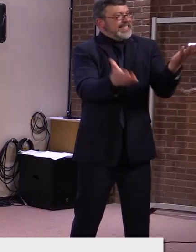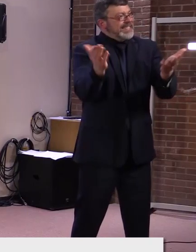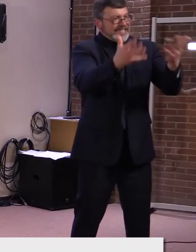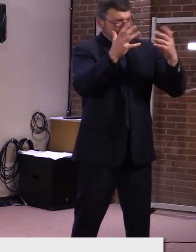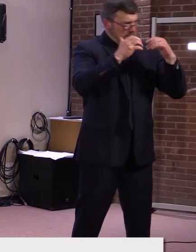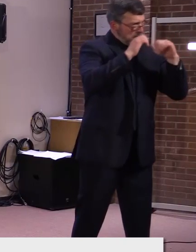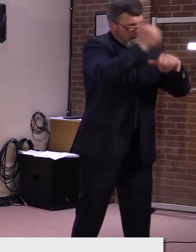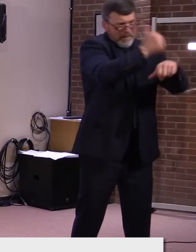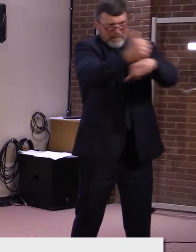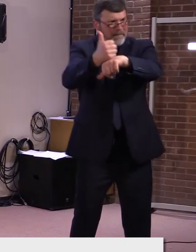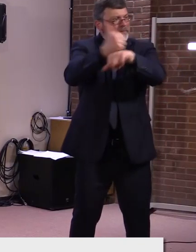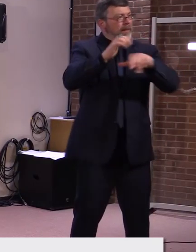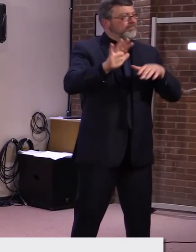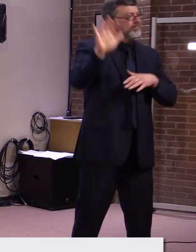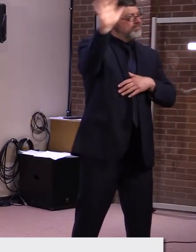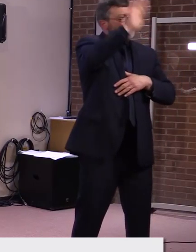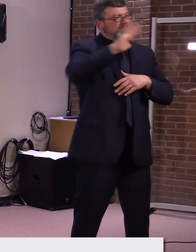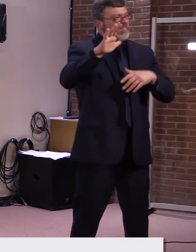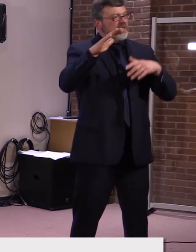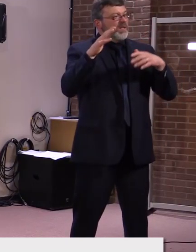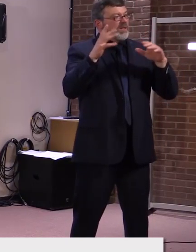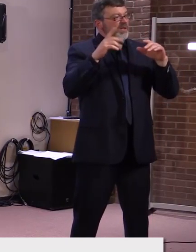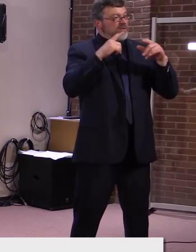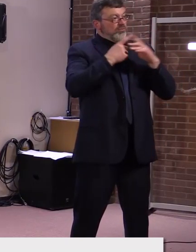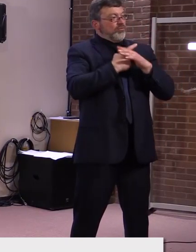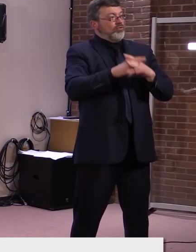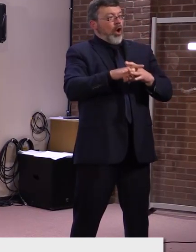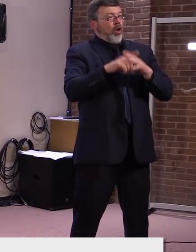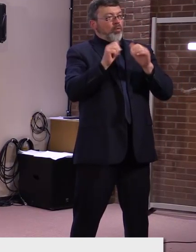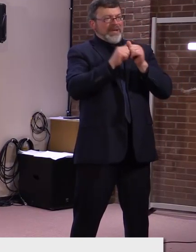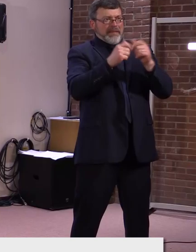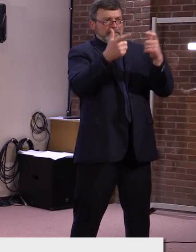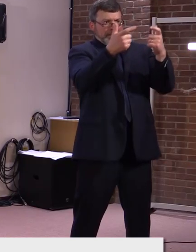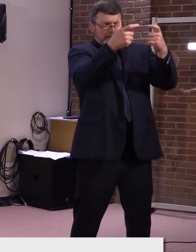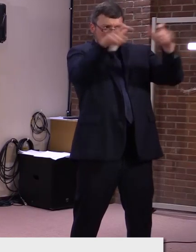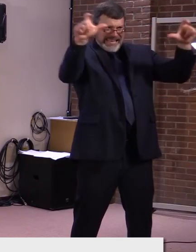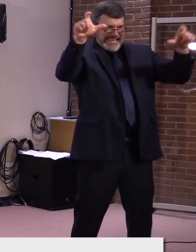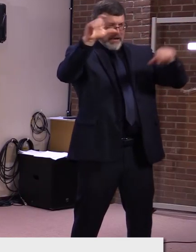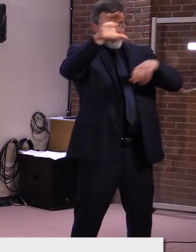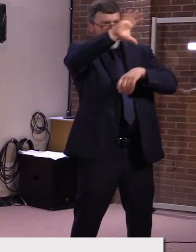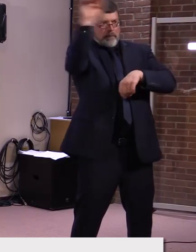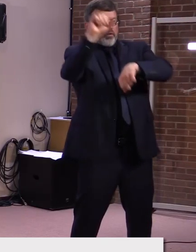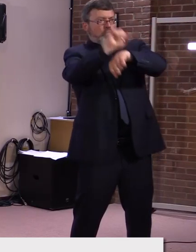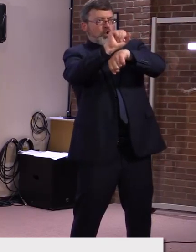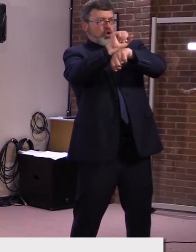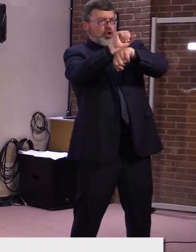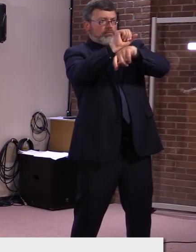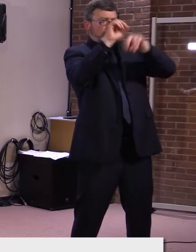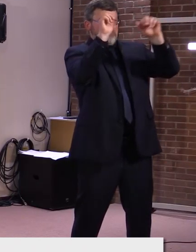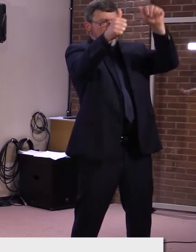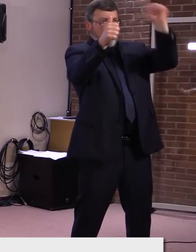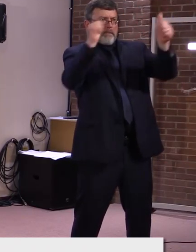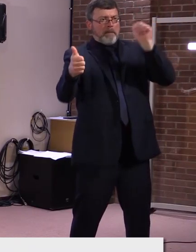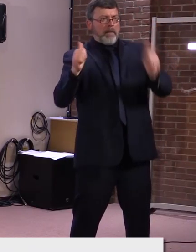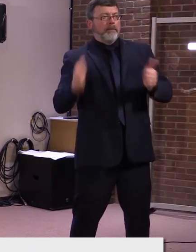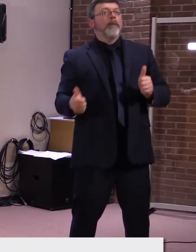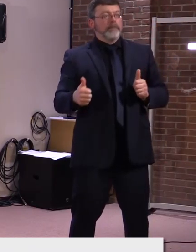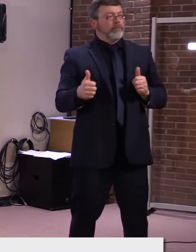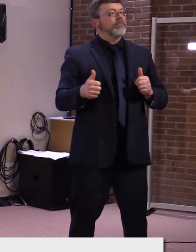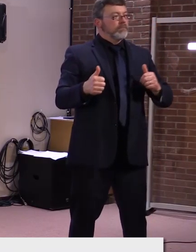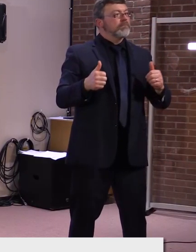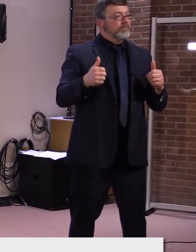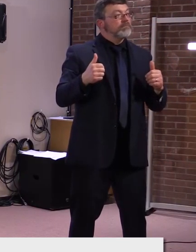second part of our strategy, we will continue our walk-in strategy at all of our locations. This